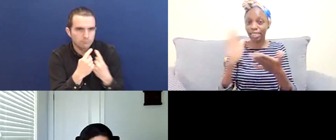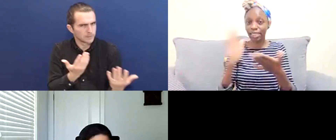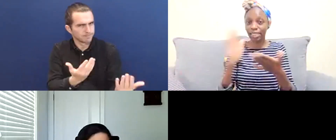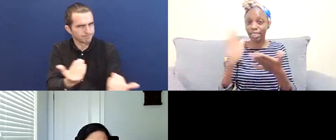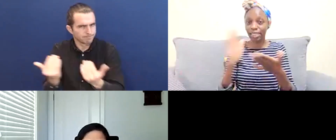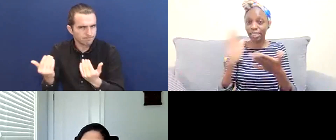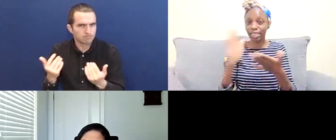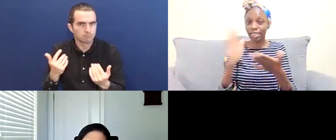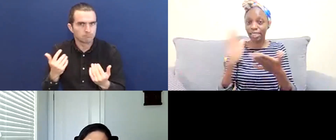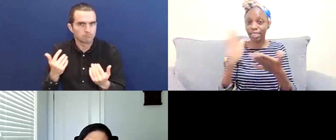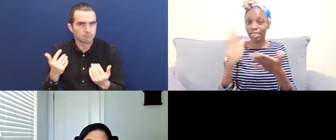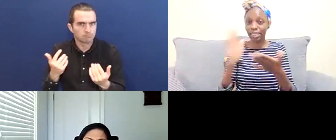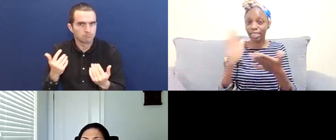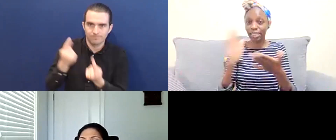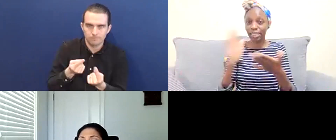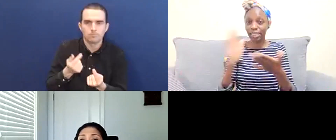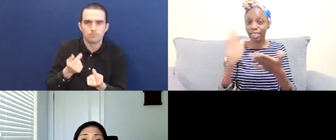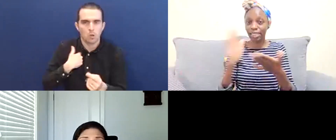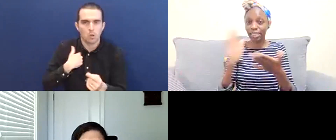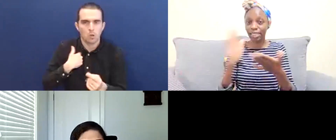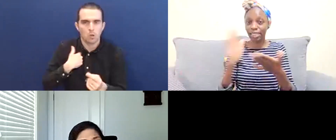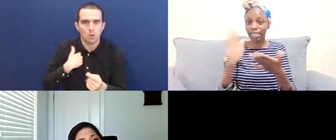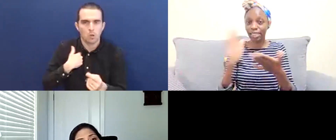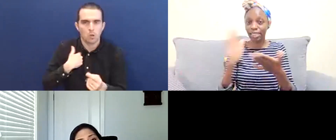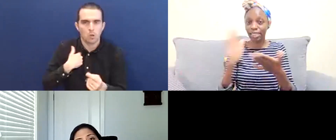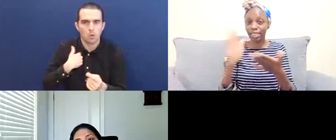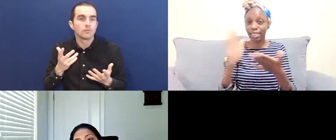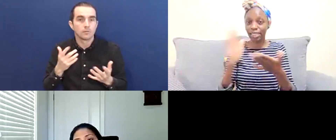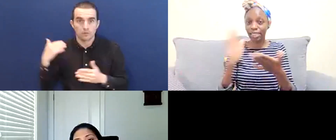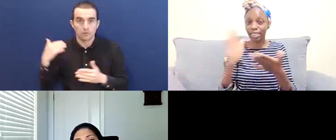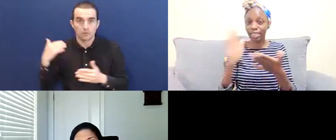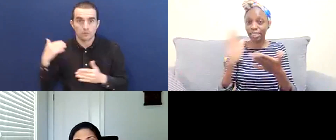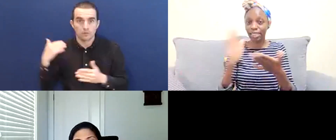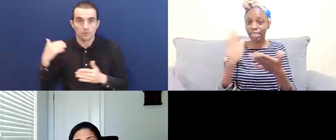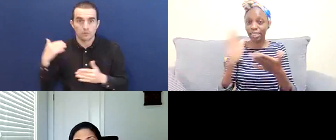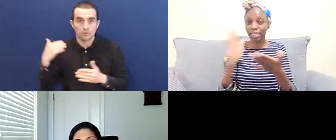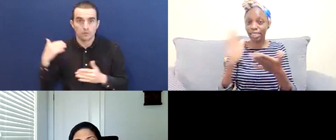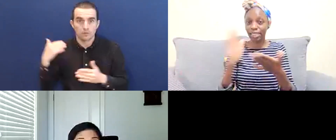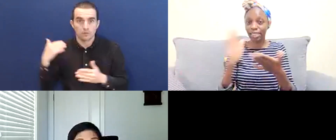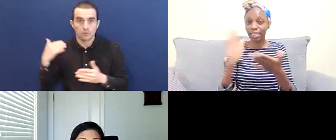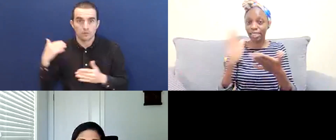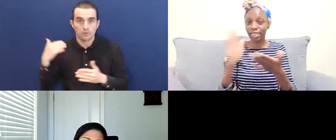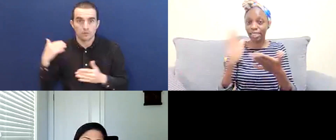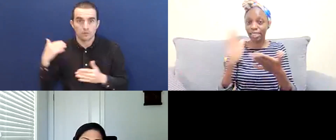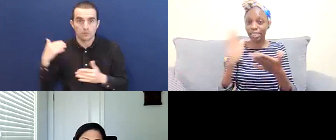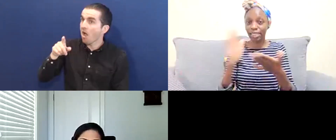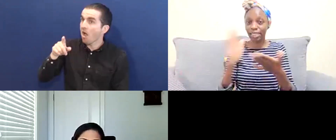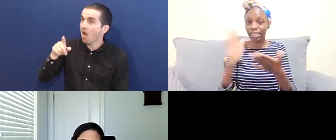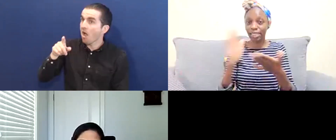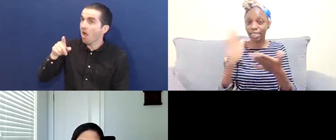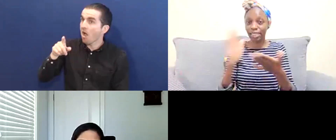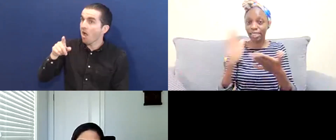process. Many of these are not going to be new to you, but I think it helps shape maybe our discussion for this thematic